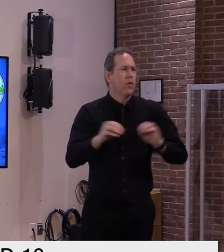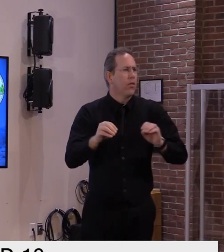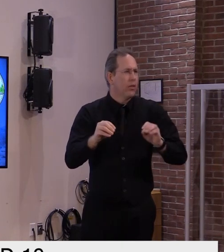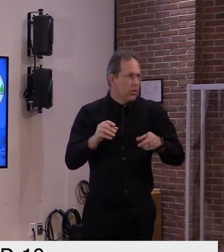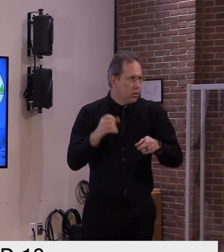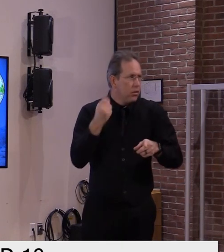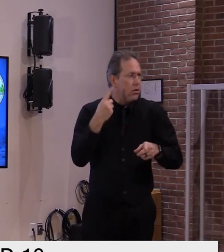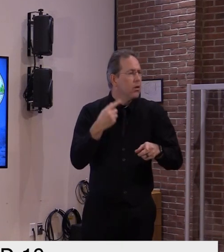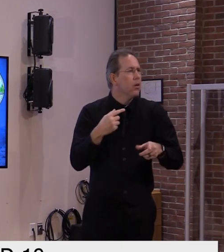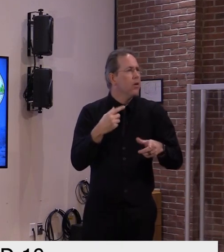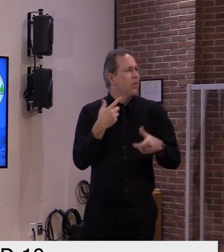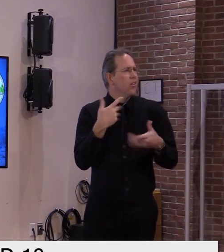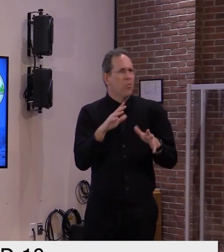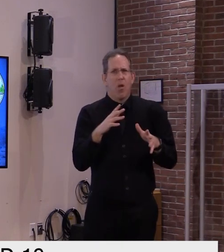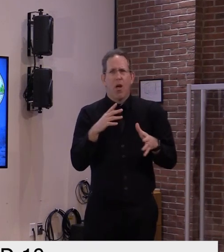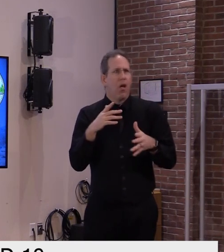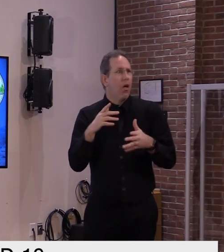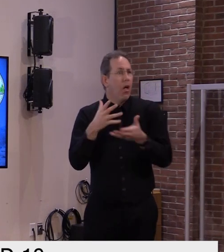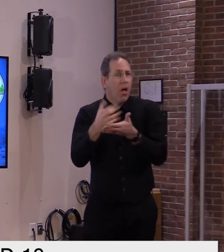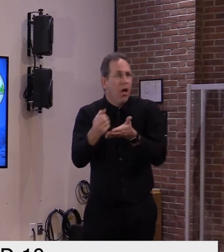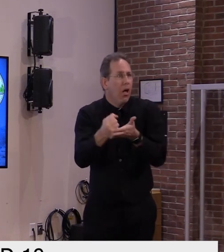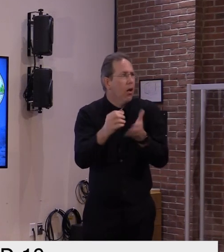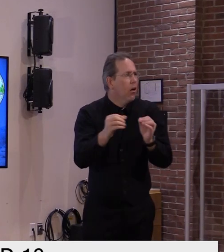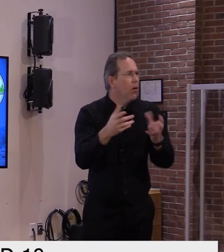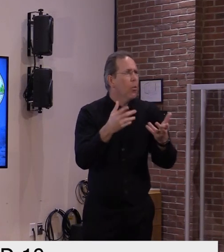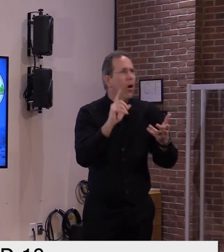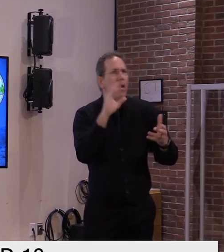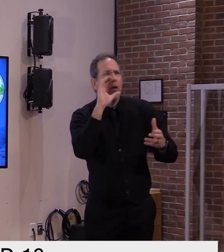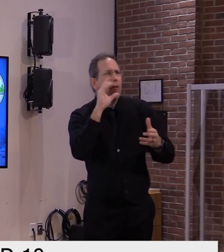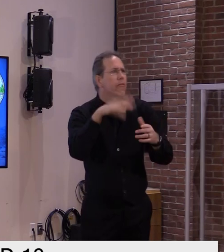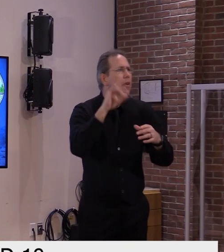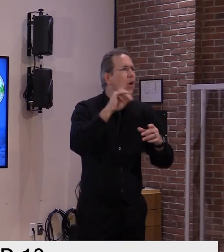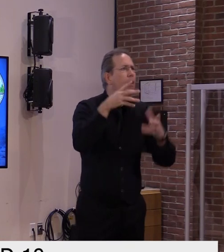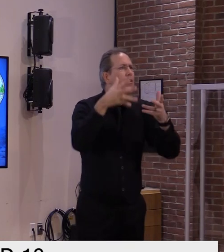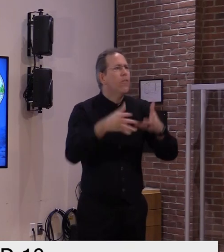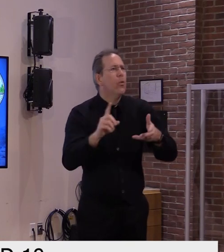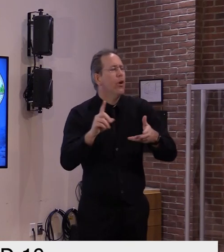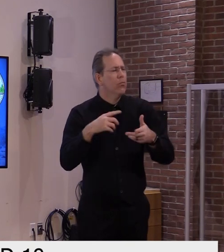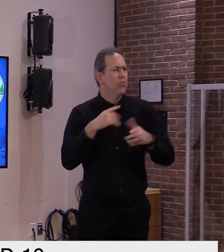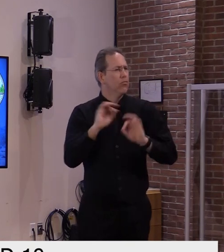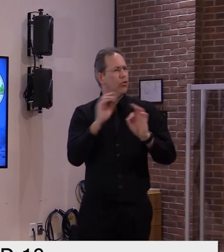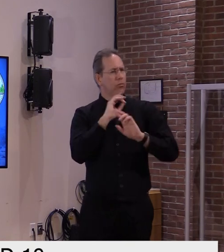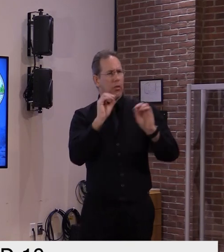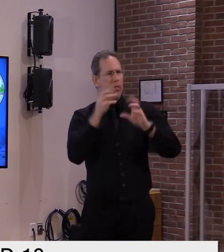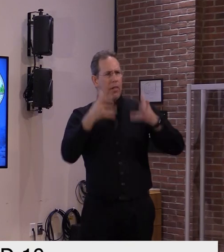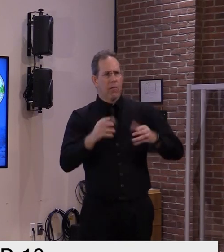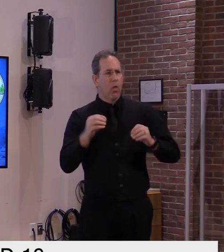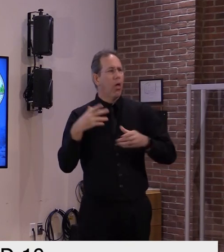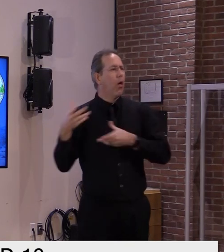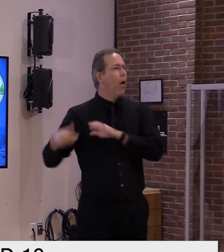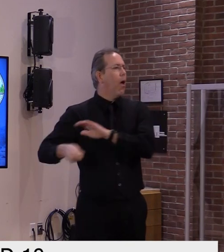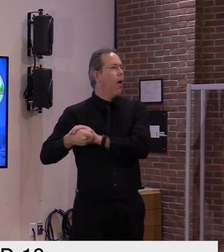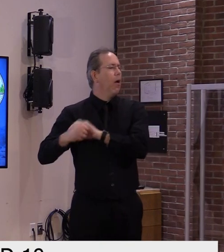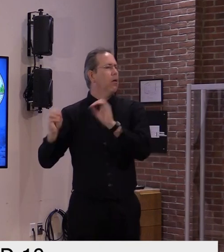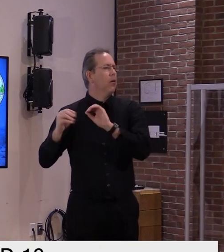of use or spoilage because they exceeded their time out of the frozen